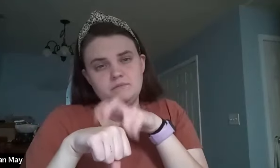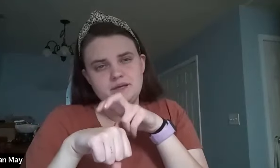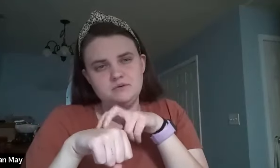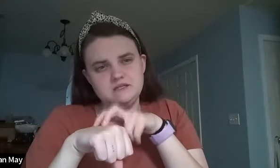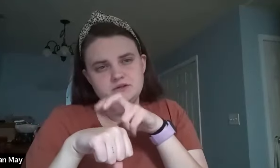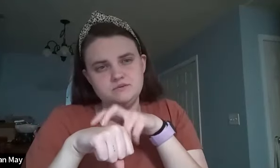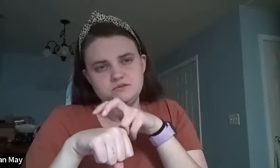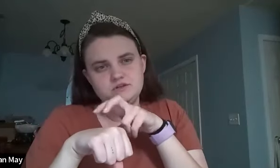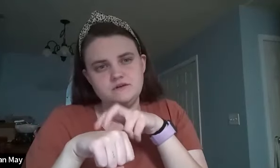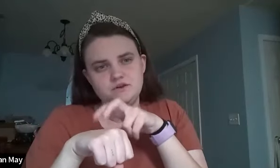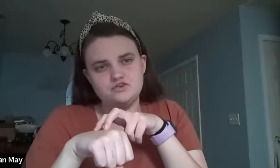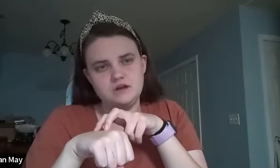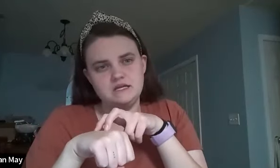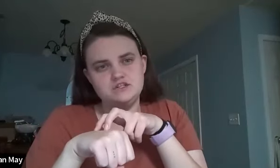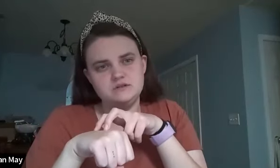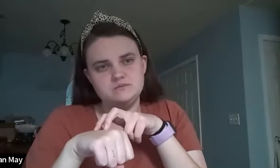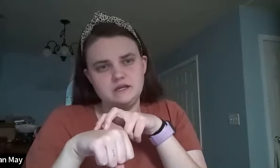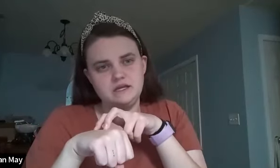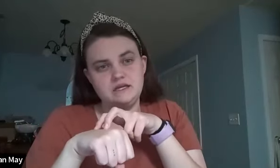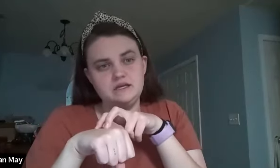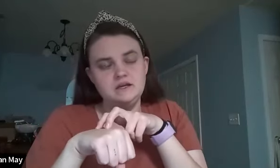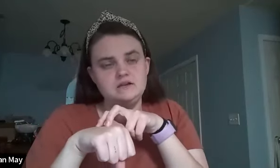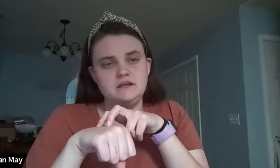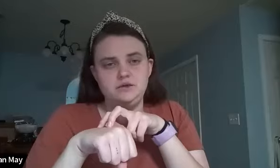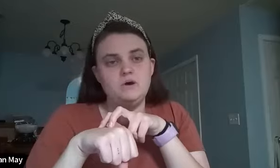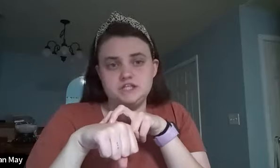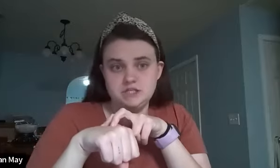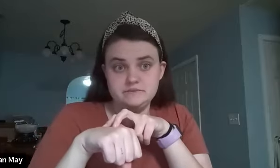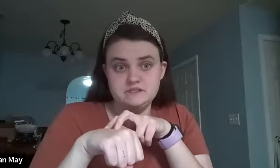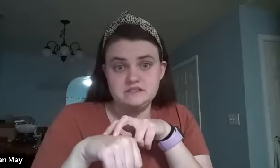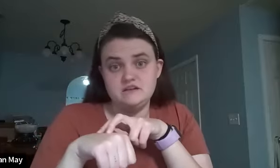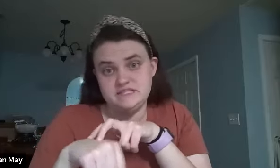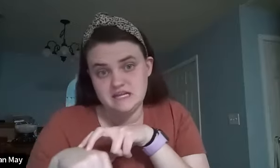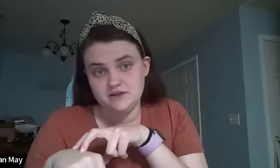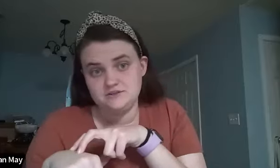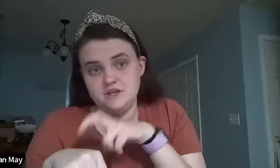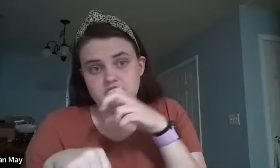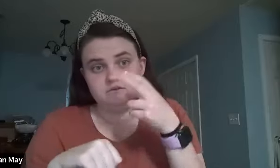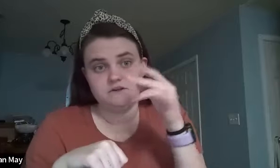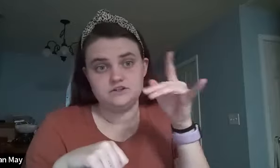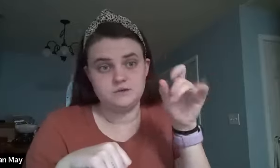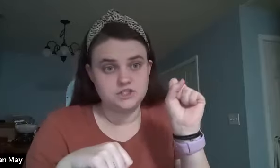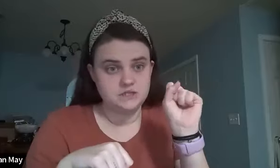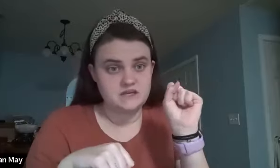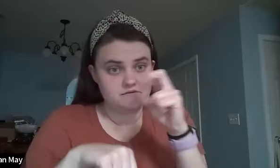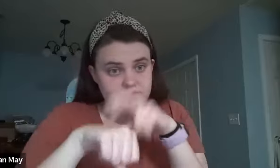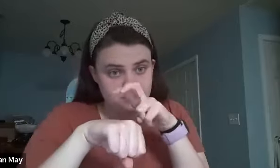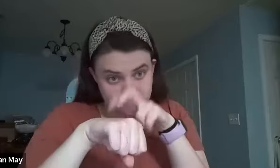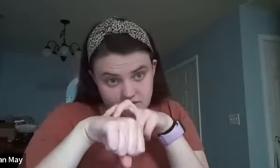What people typically will do if you're trying to explain like you want chips instead of potatoes, you would finger spell chips after you could do the